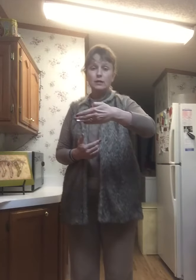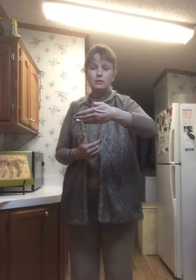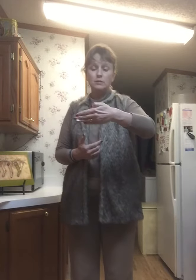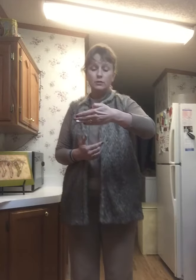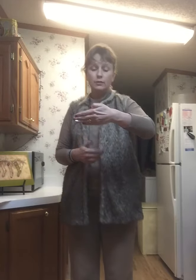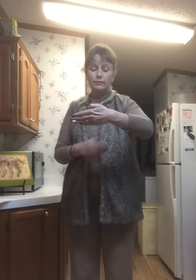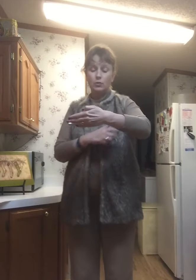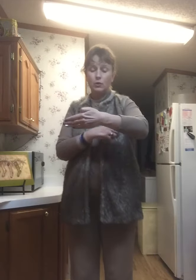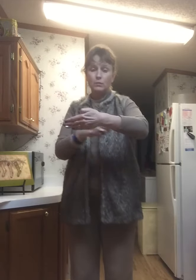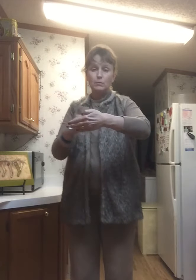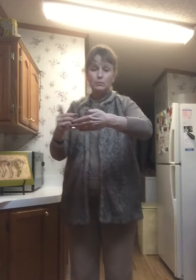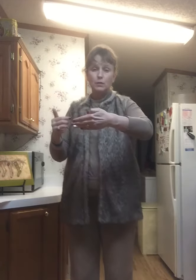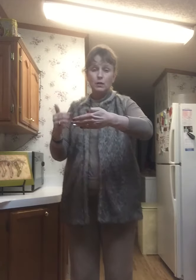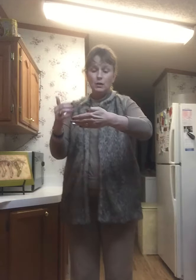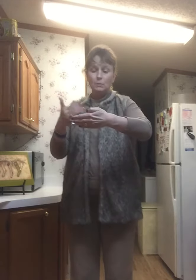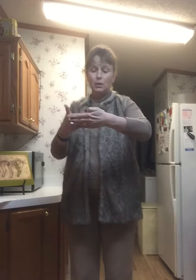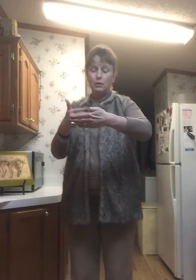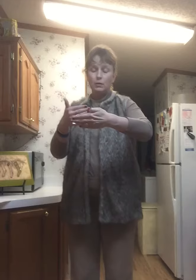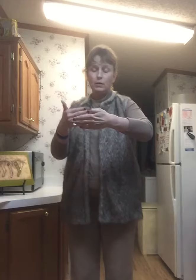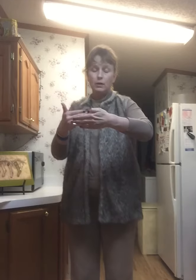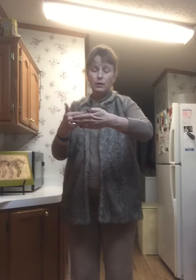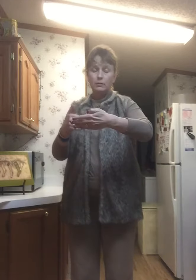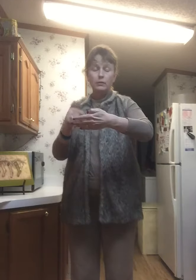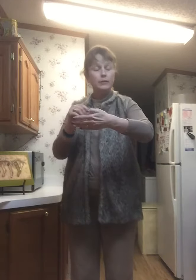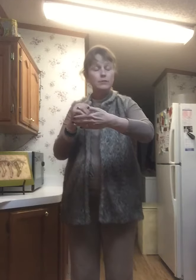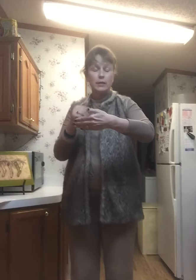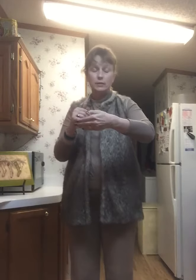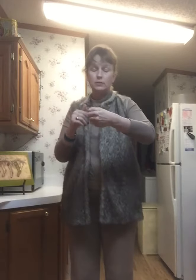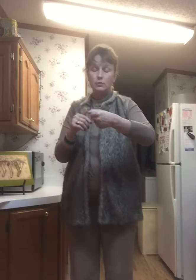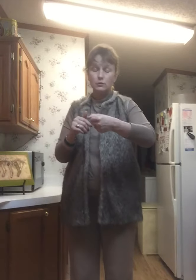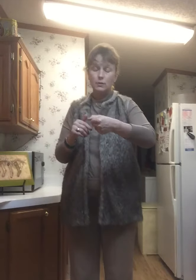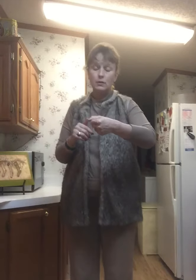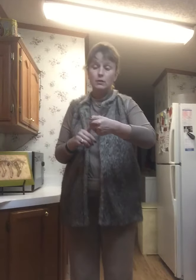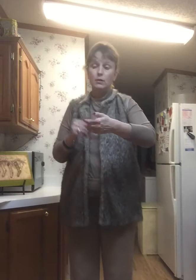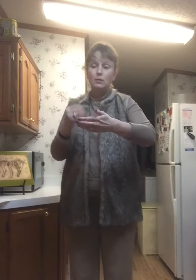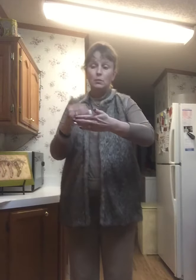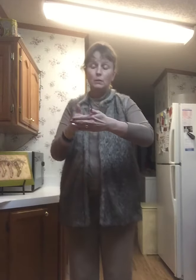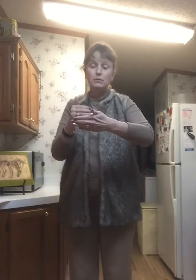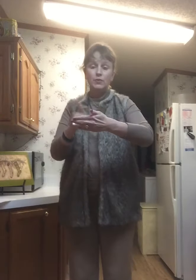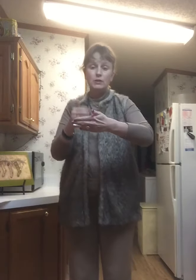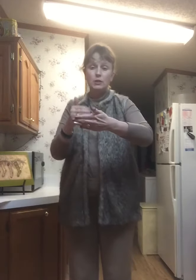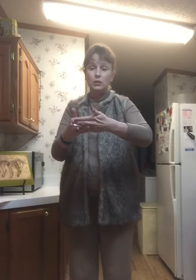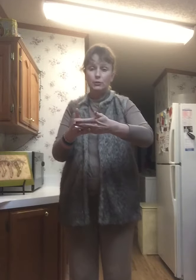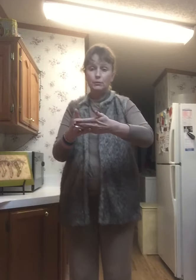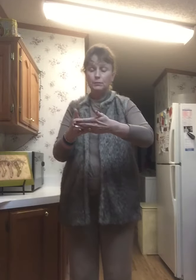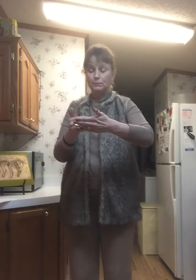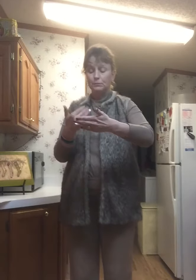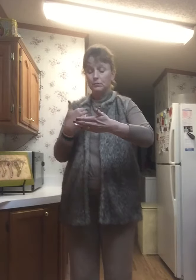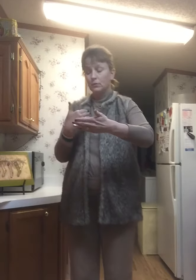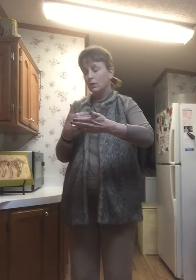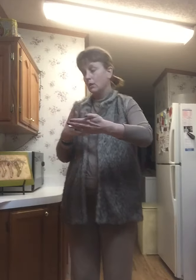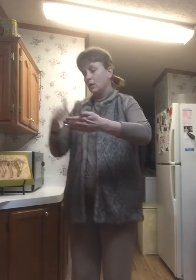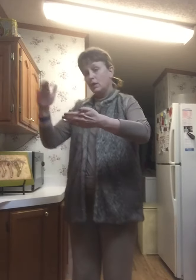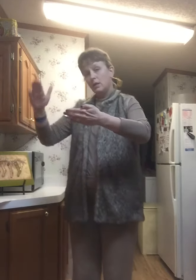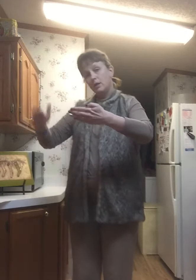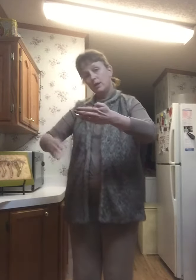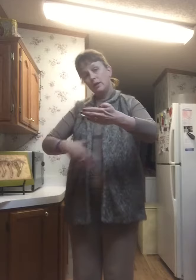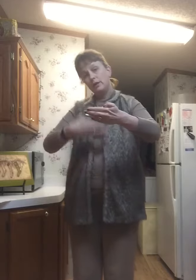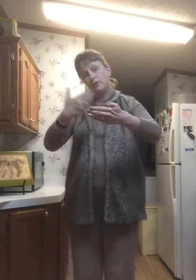hand, your left arm, palm is facing you. and your